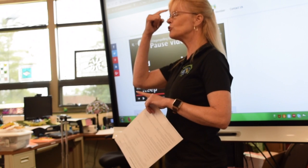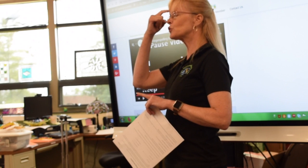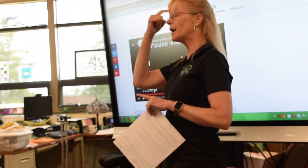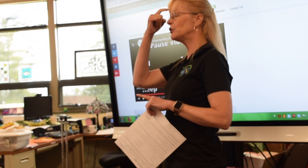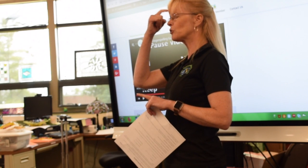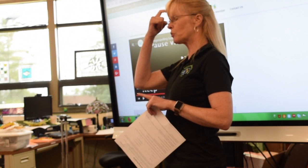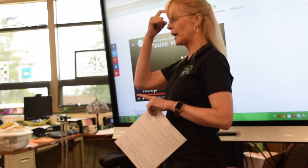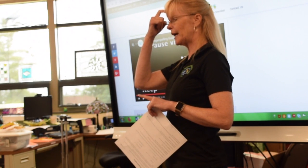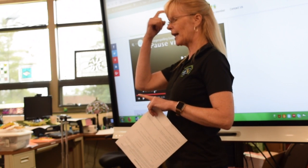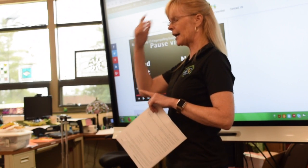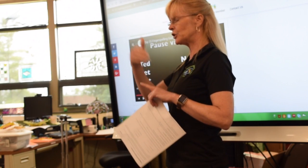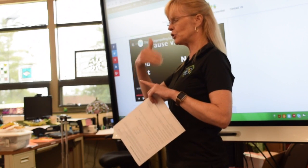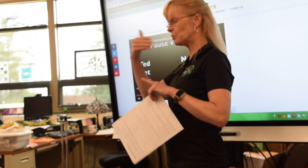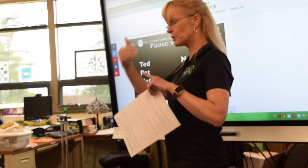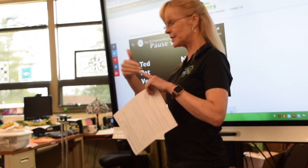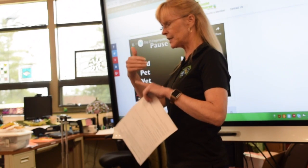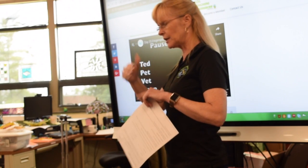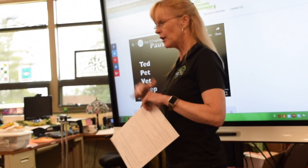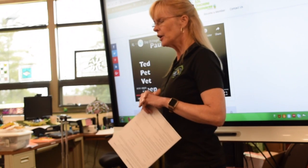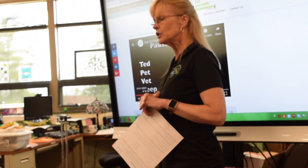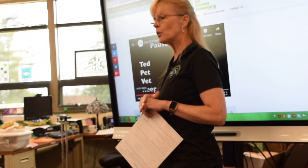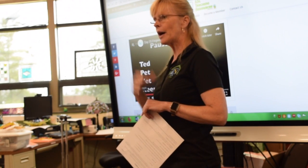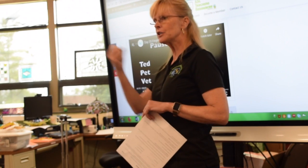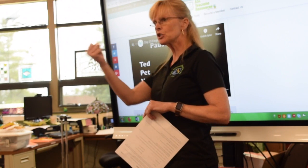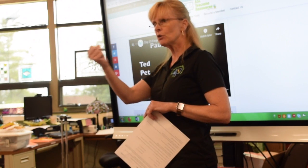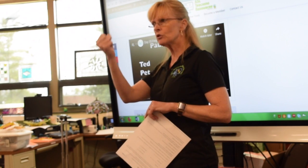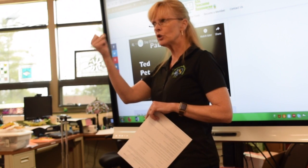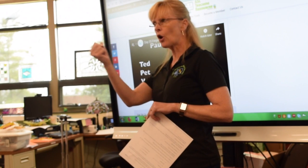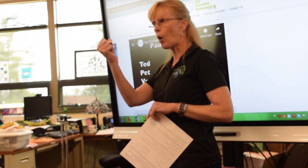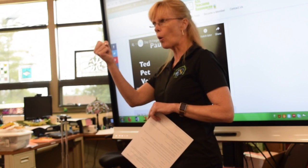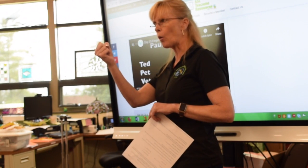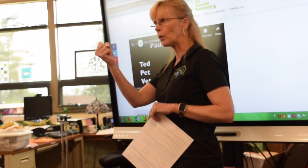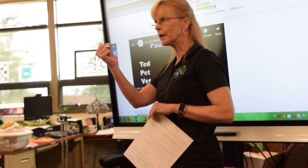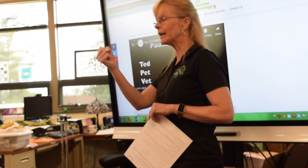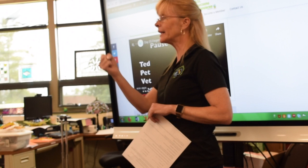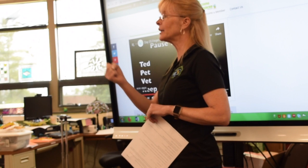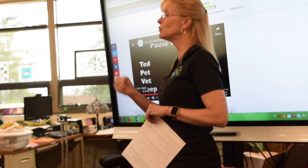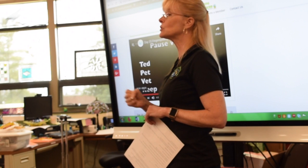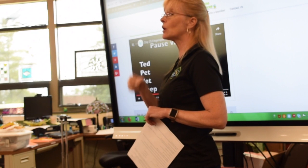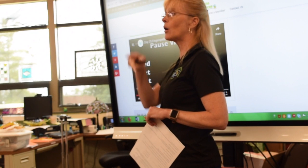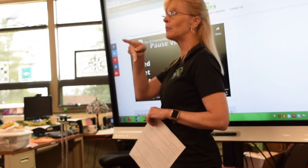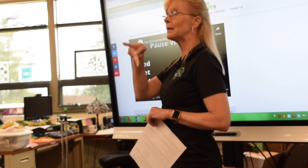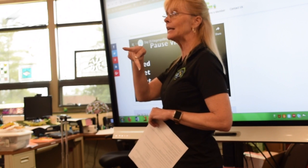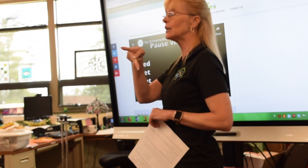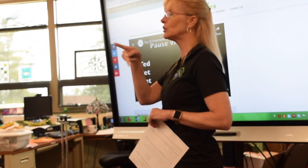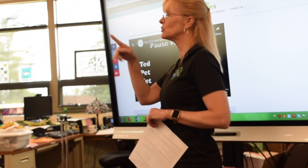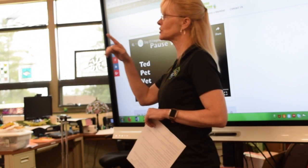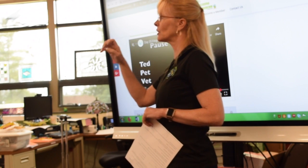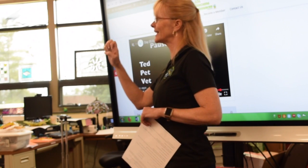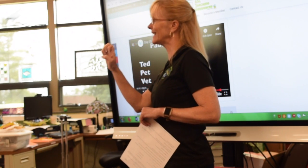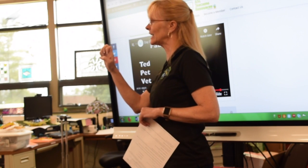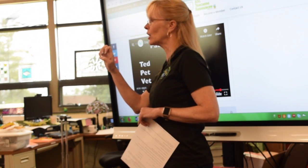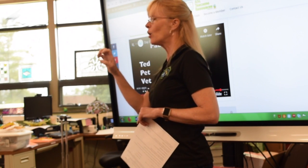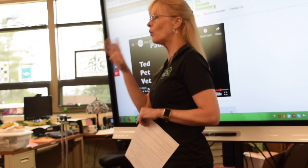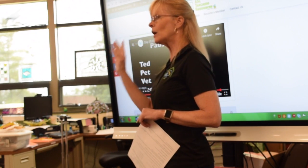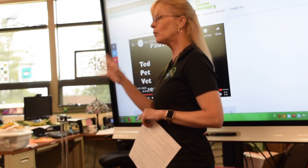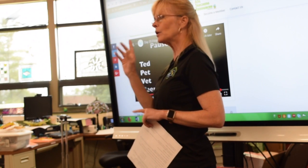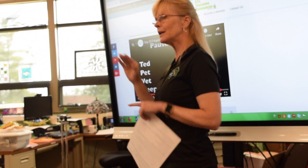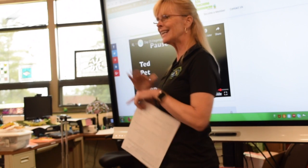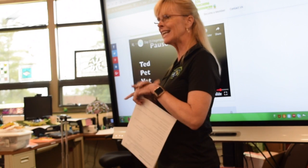train your brain as you proceed. So I just told you to hold, and then you saw a P and you saw an E. What word in